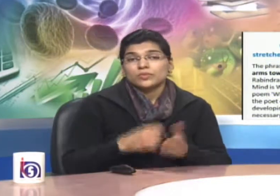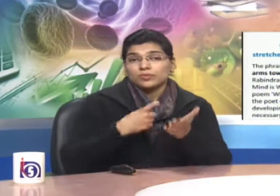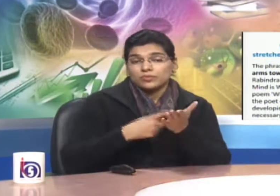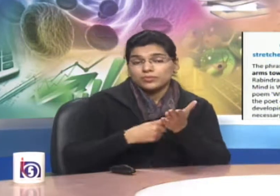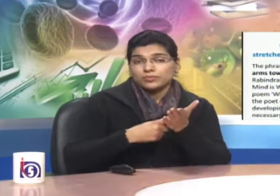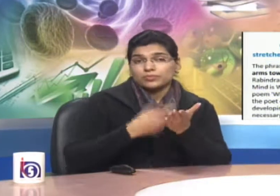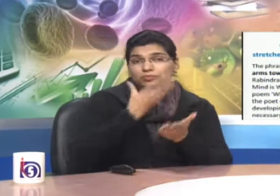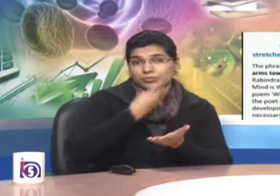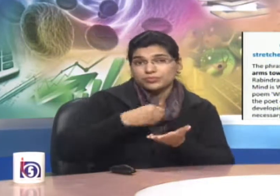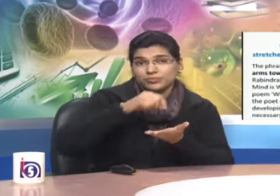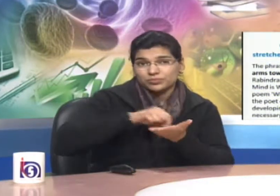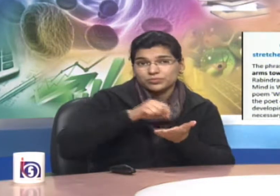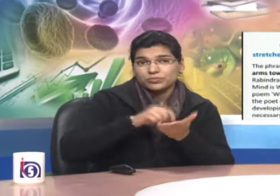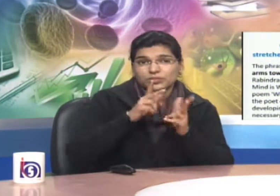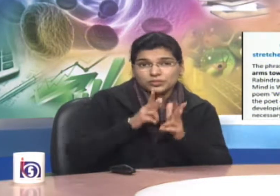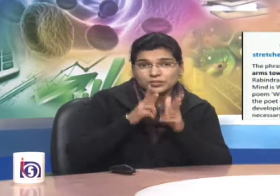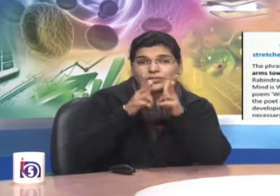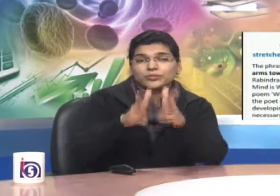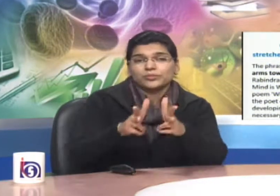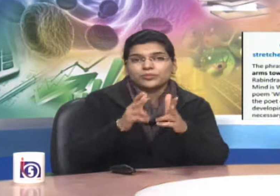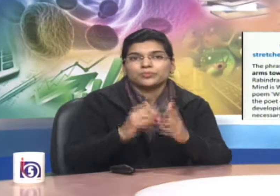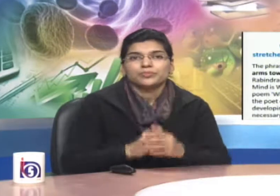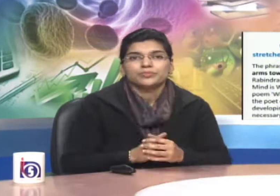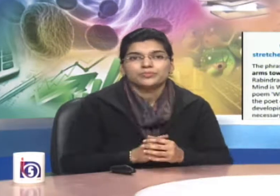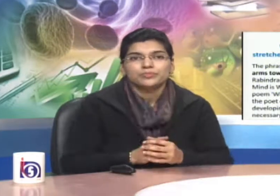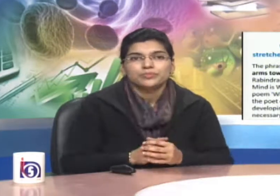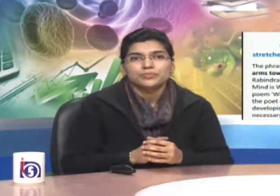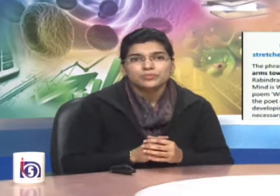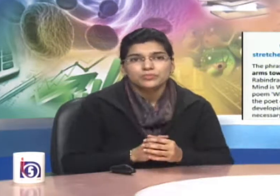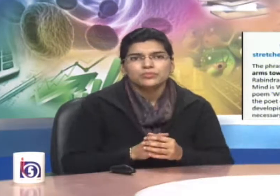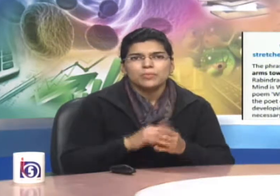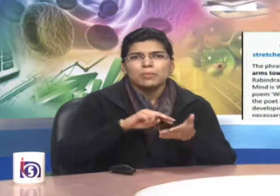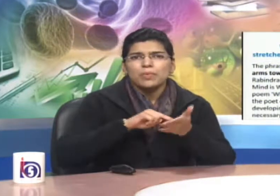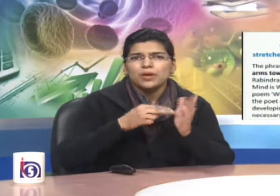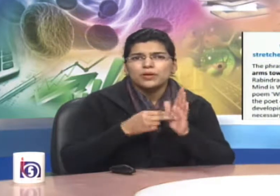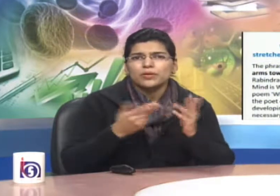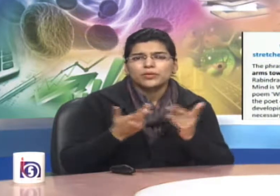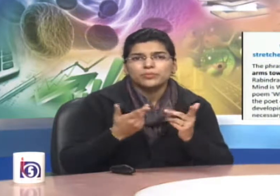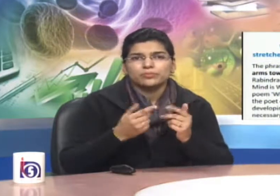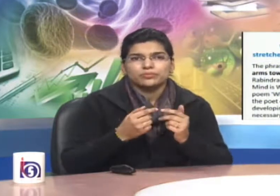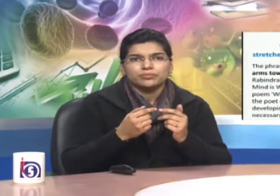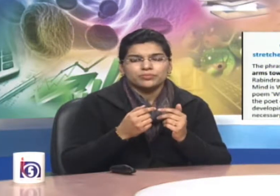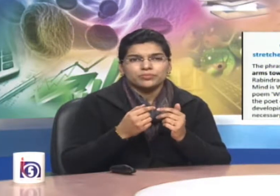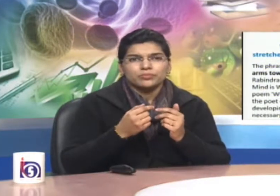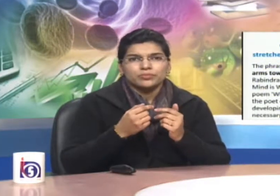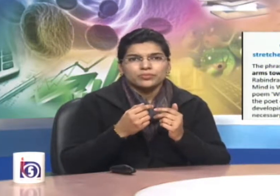Where tireless striving stretches its arms towards perfection.